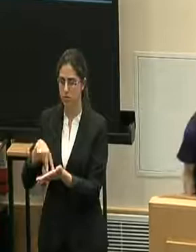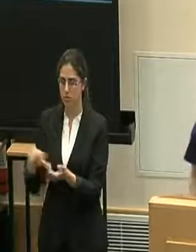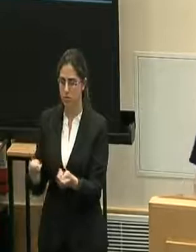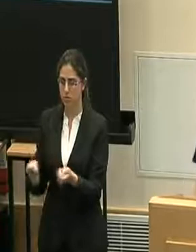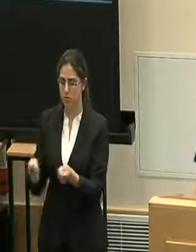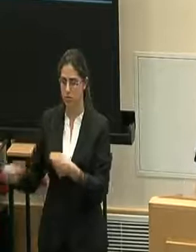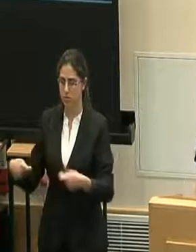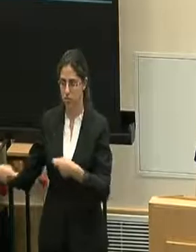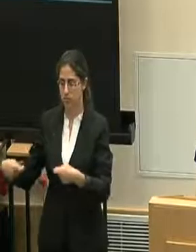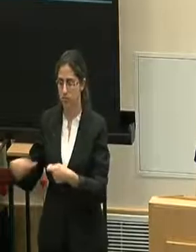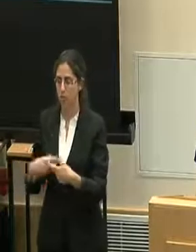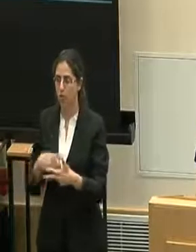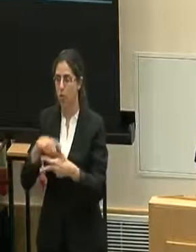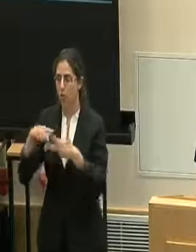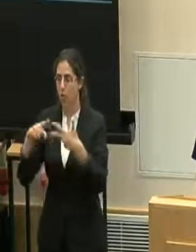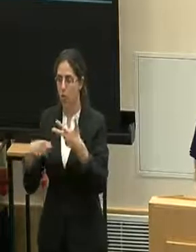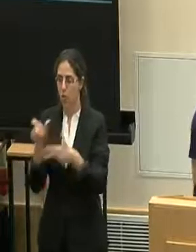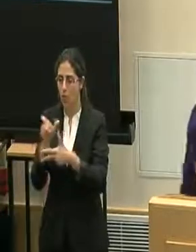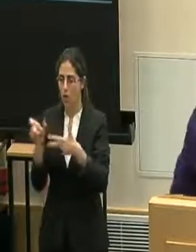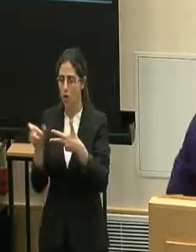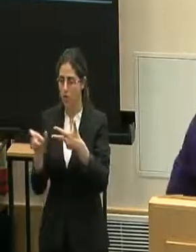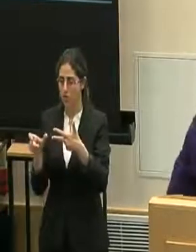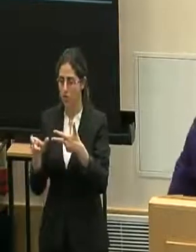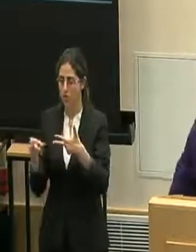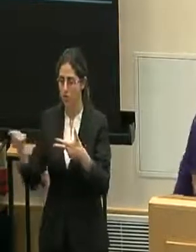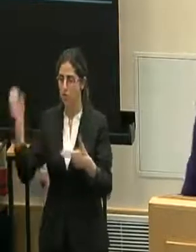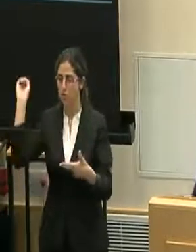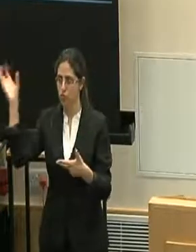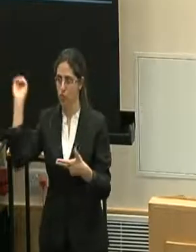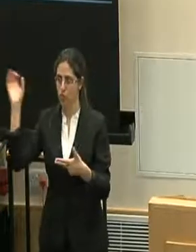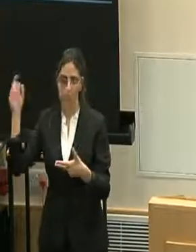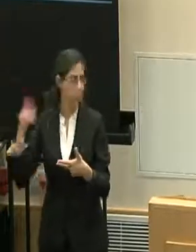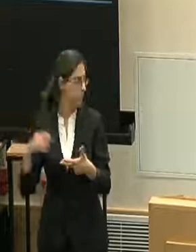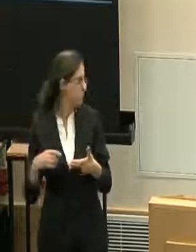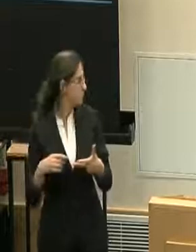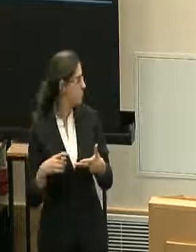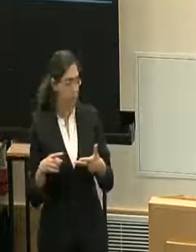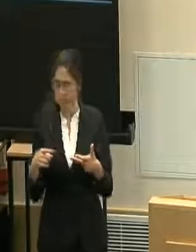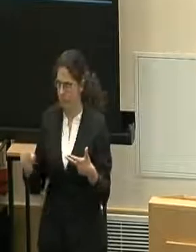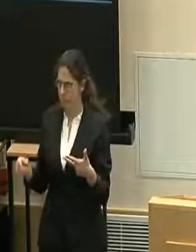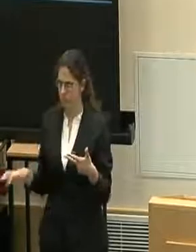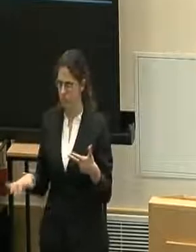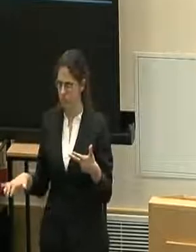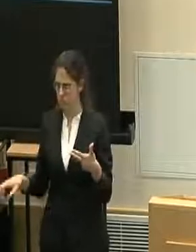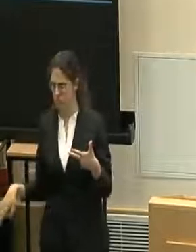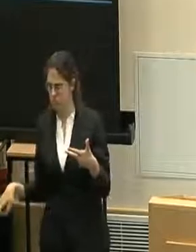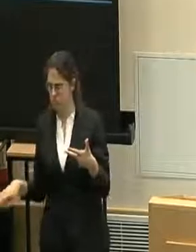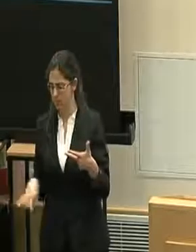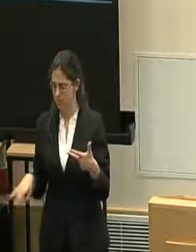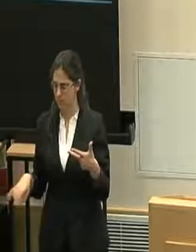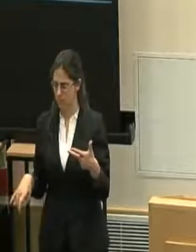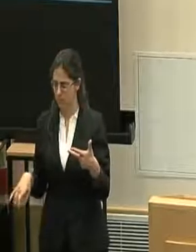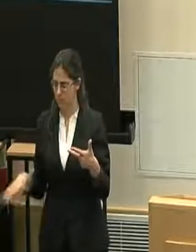The three words which came out in his talk. It's which one? This one? Thank you. Oh, it's